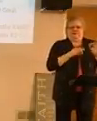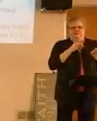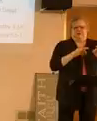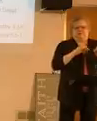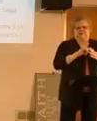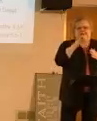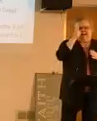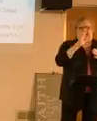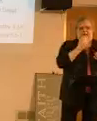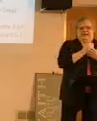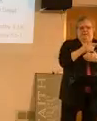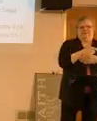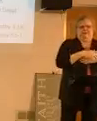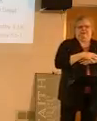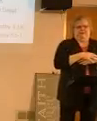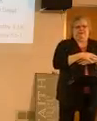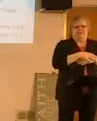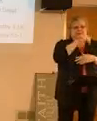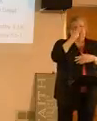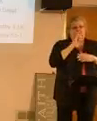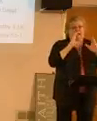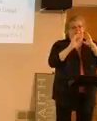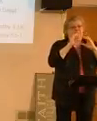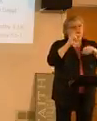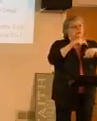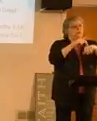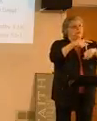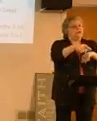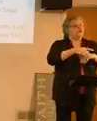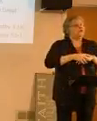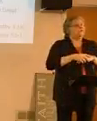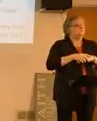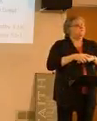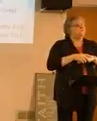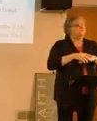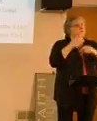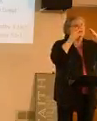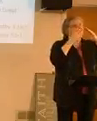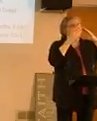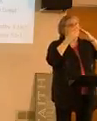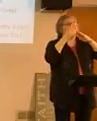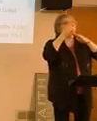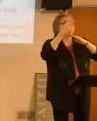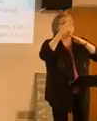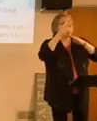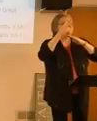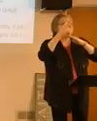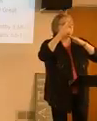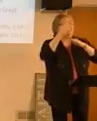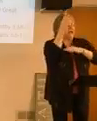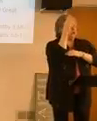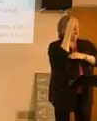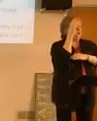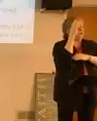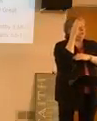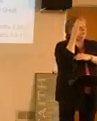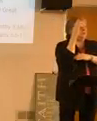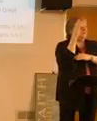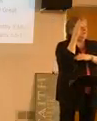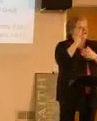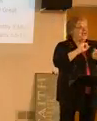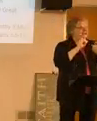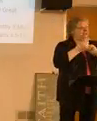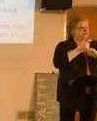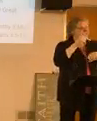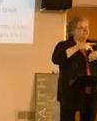to deal with, and so he communicated to Peter in a wonderful vision at noon, and it